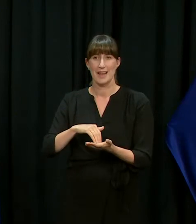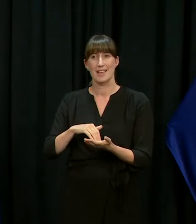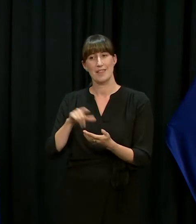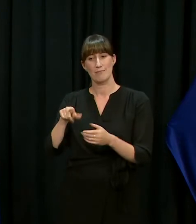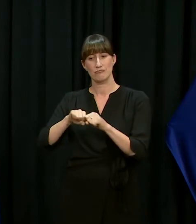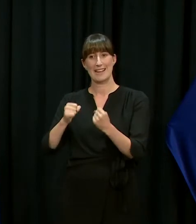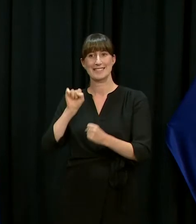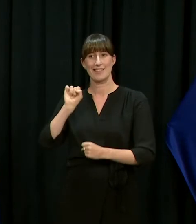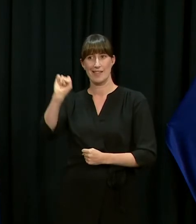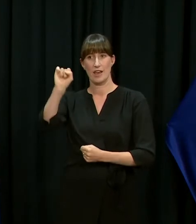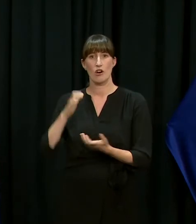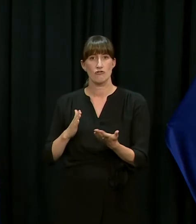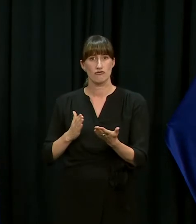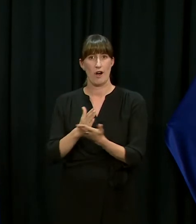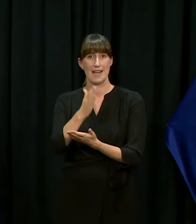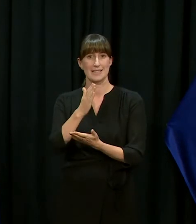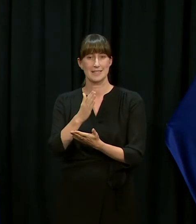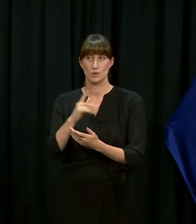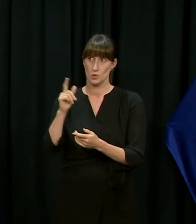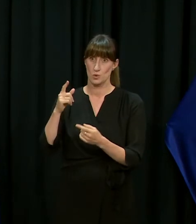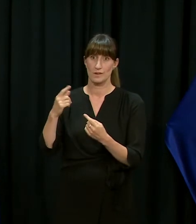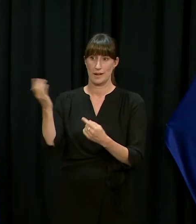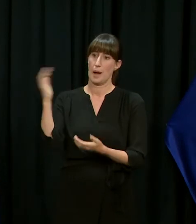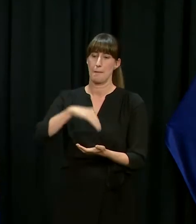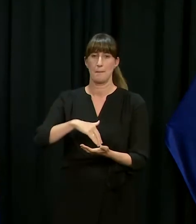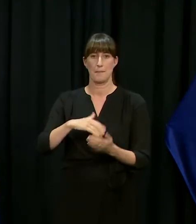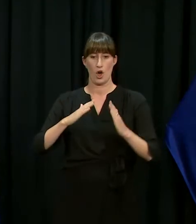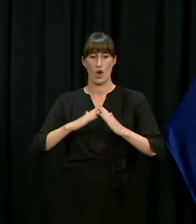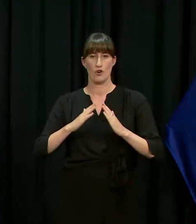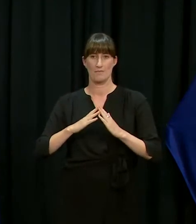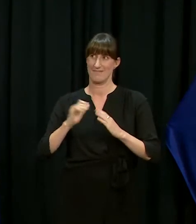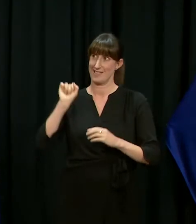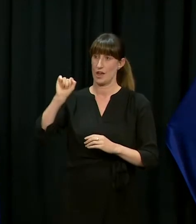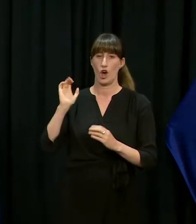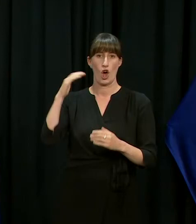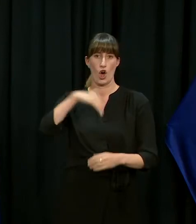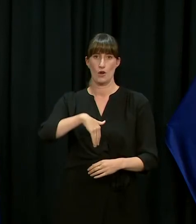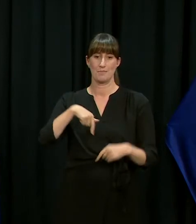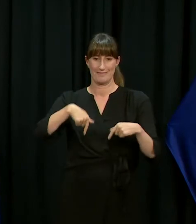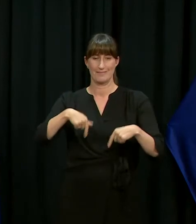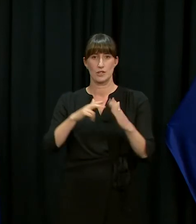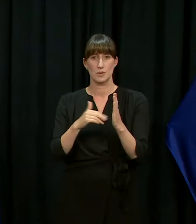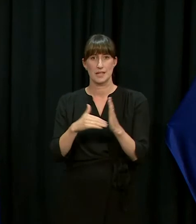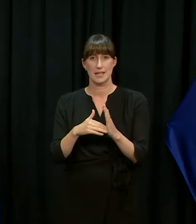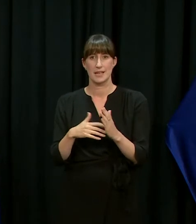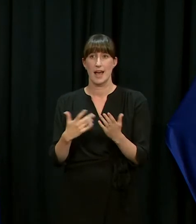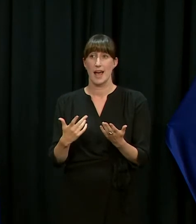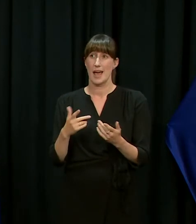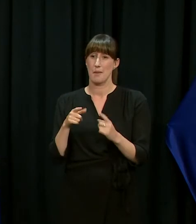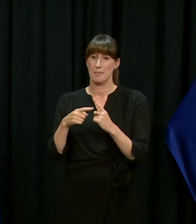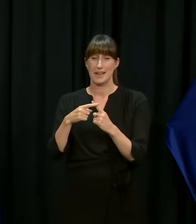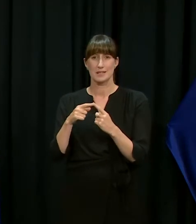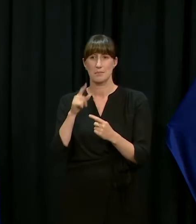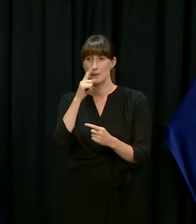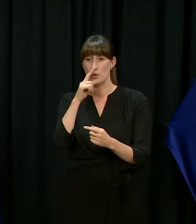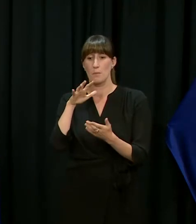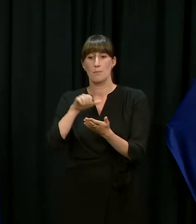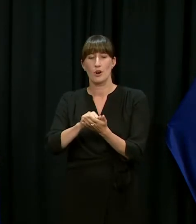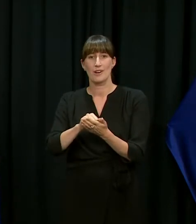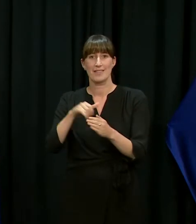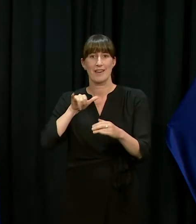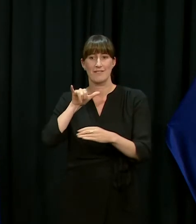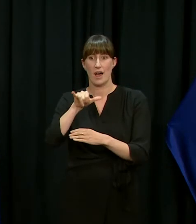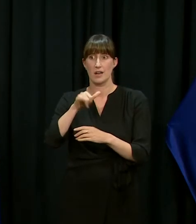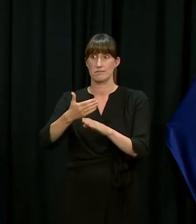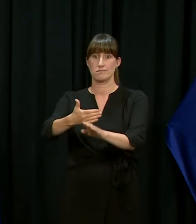is already pretty tough. You know, they book out quite quickly and people are having to book a long period in advance. One of the things that's reducing the risk